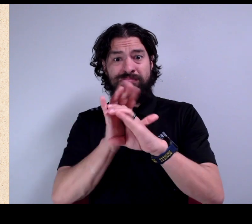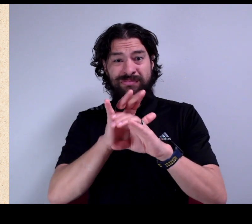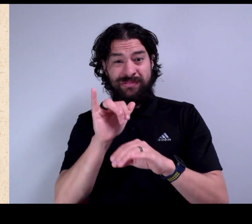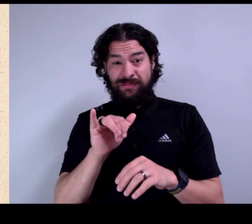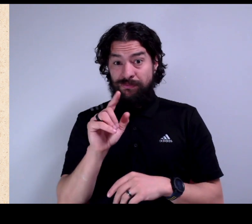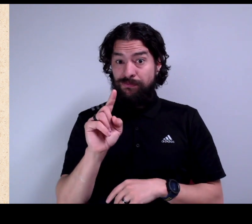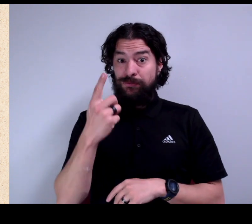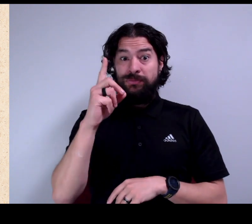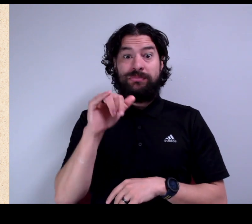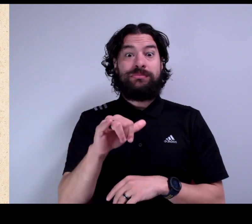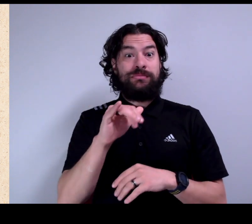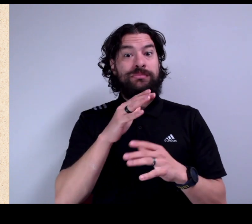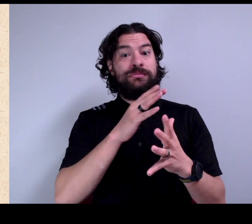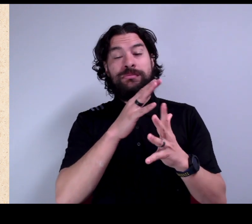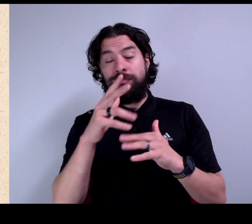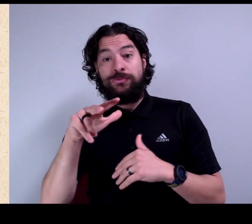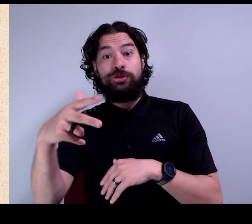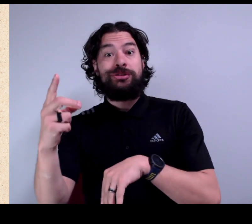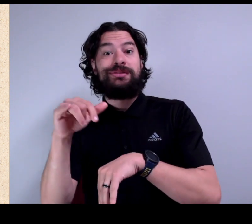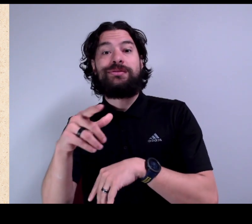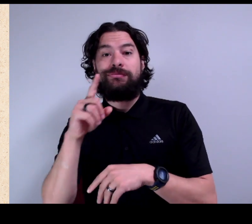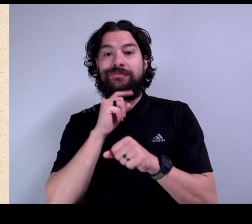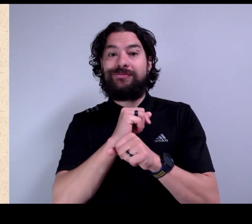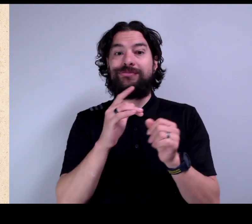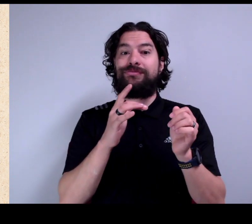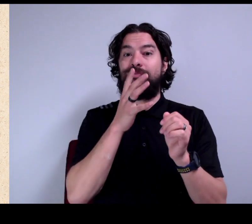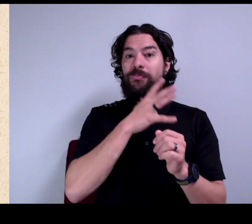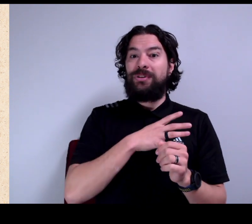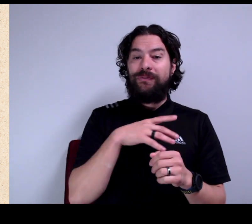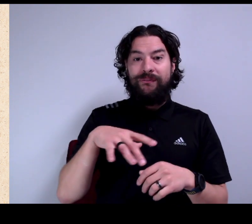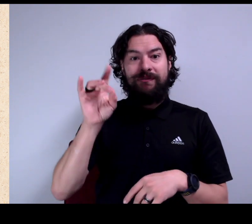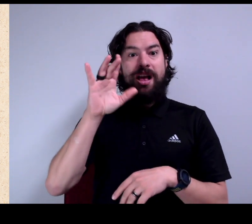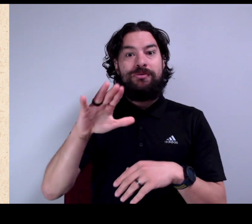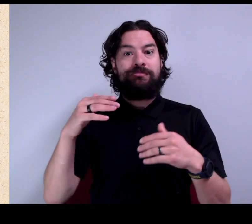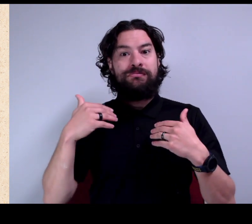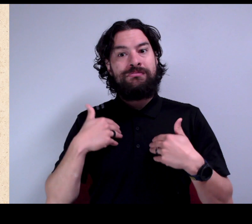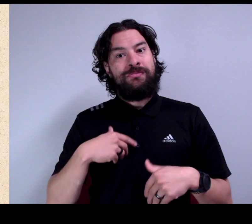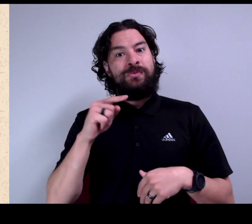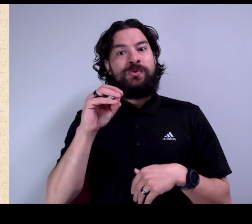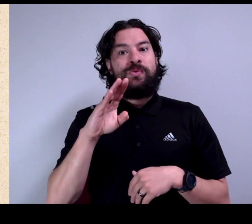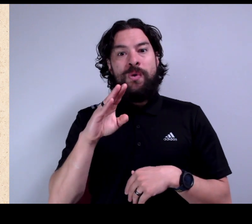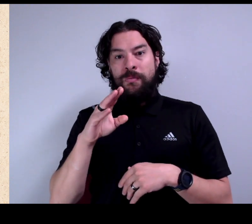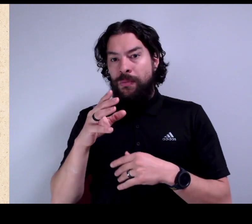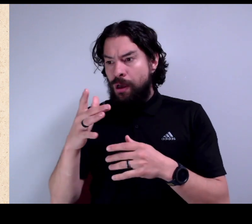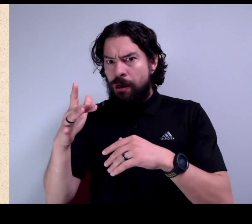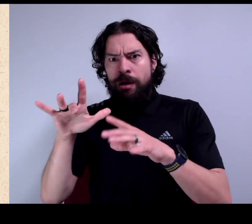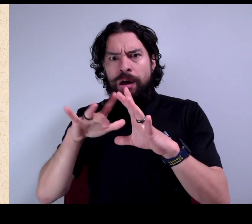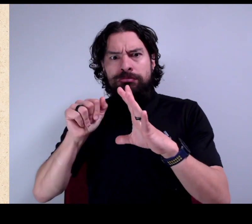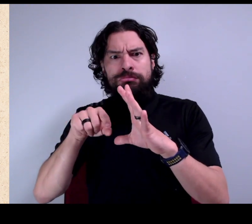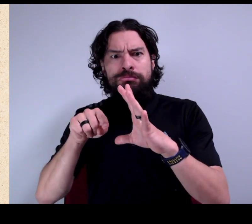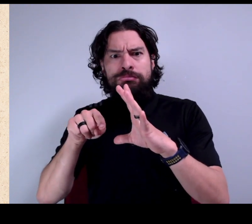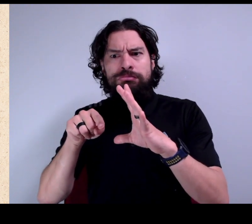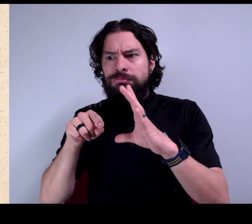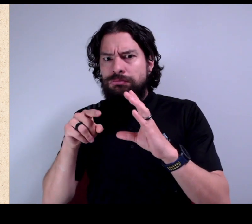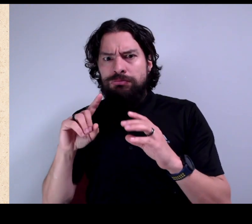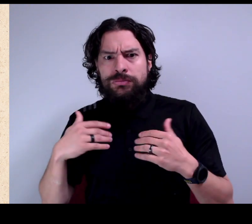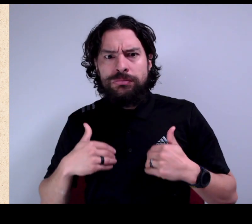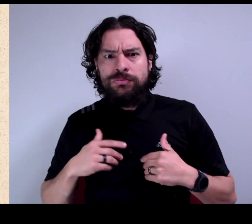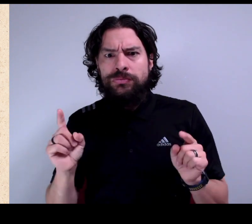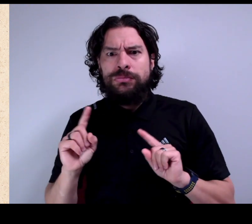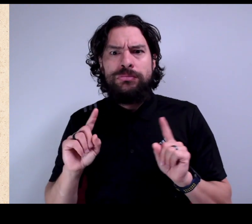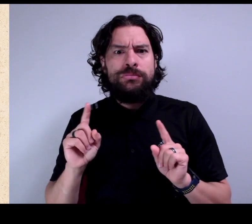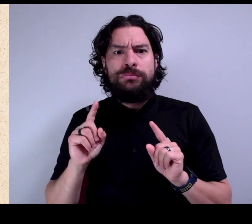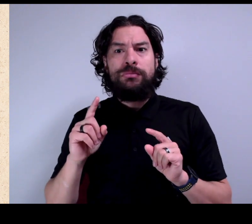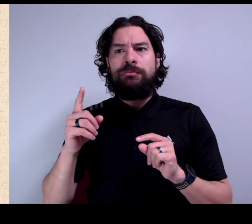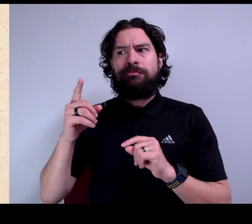tomb, and on the first day of the new week, 2 women from his disciples come to the tomb, and they discover that the tomb is empty, the stone's